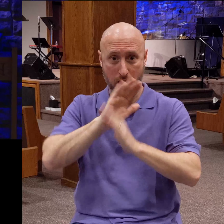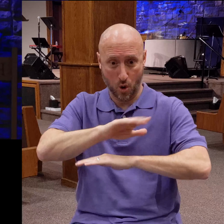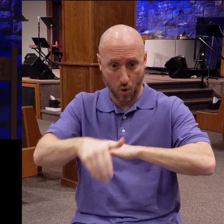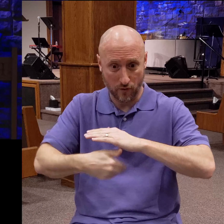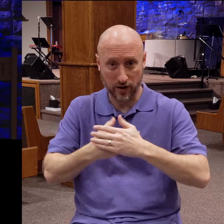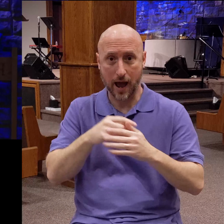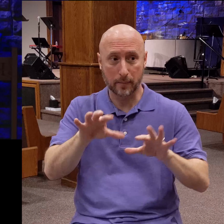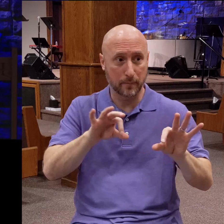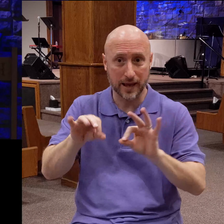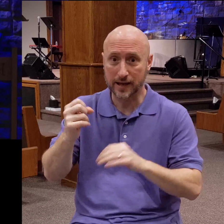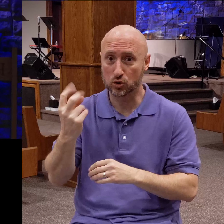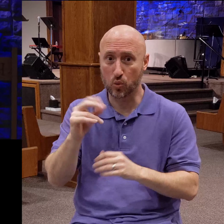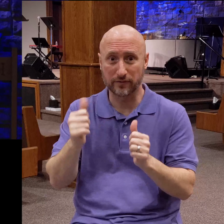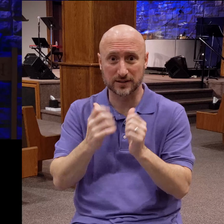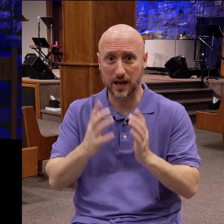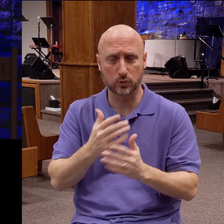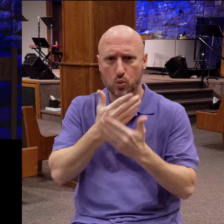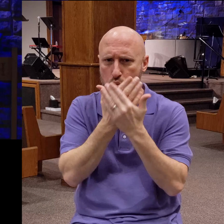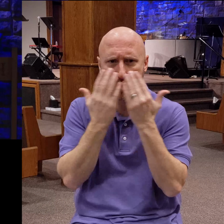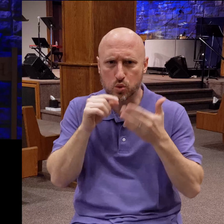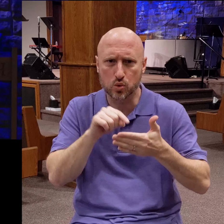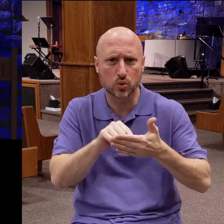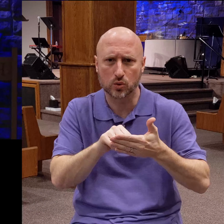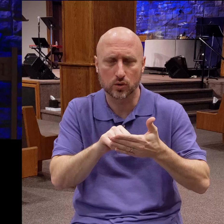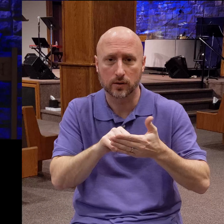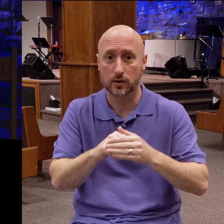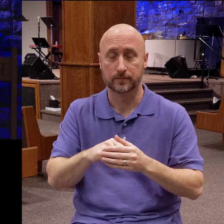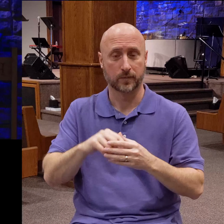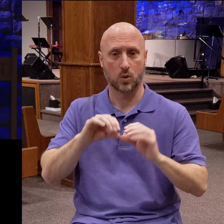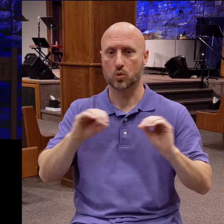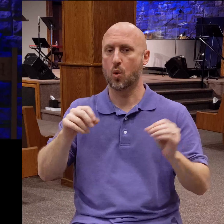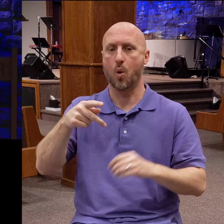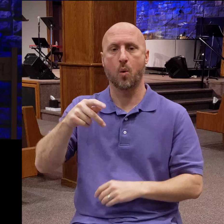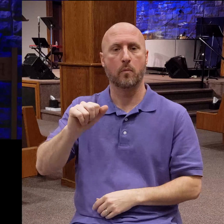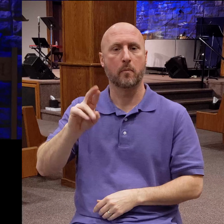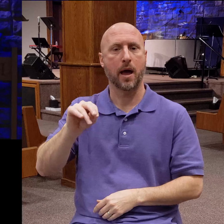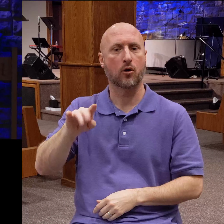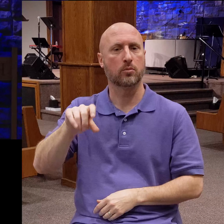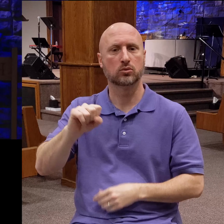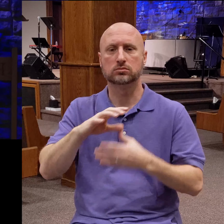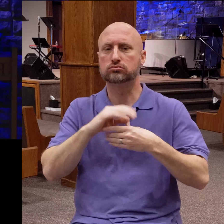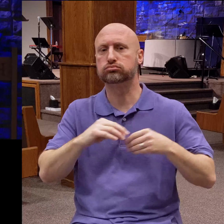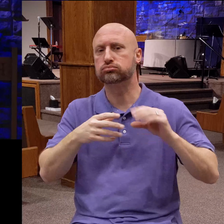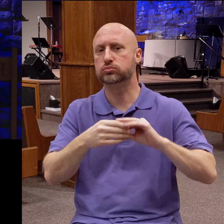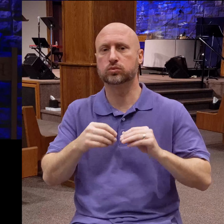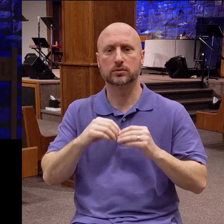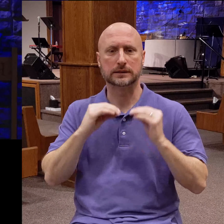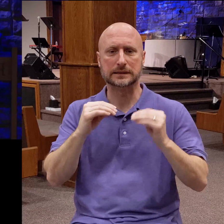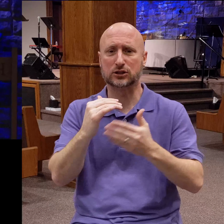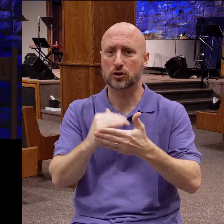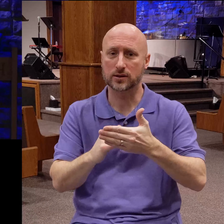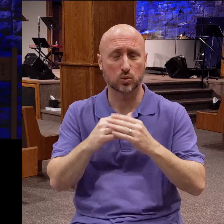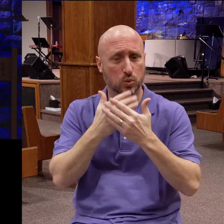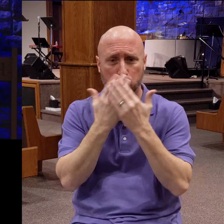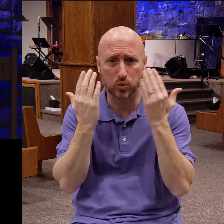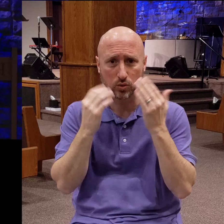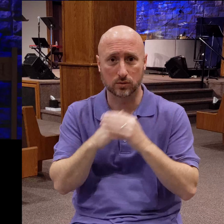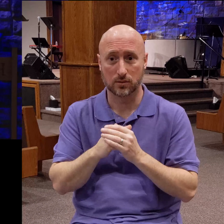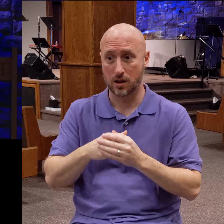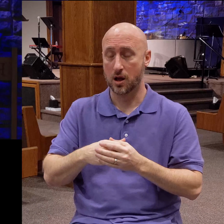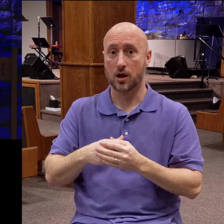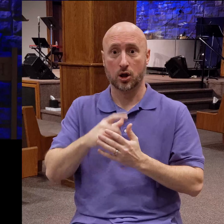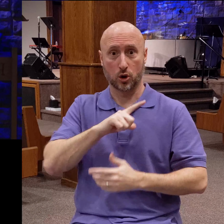no parables. There's nothing of the Lord's Supper. In fact, one half of John's